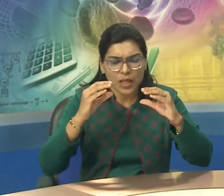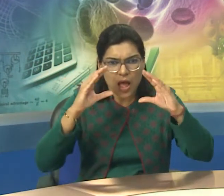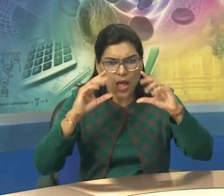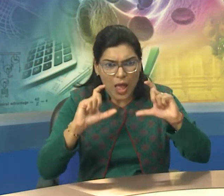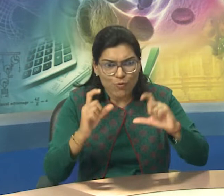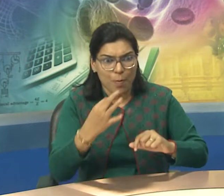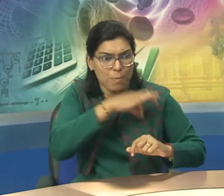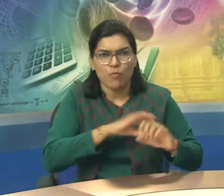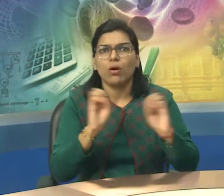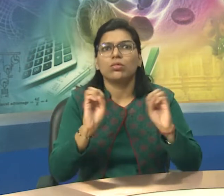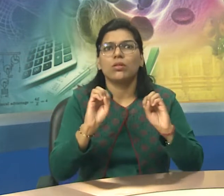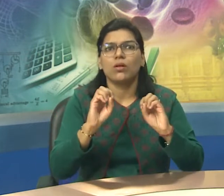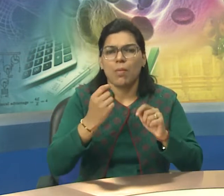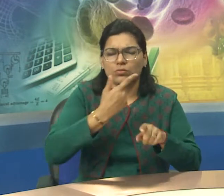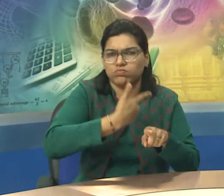BPO doesn't necessarily